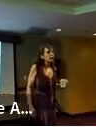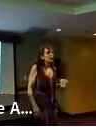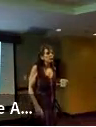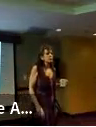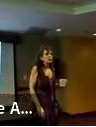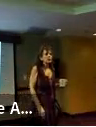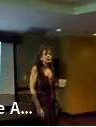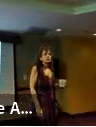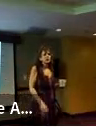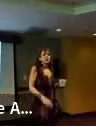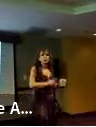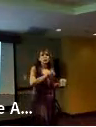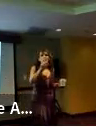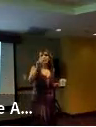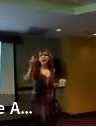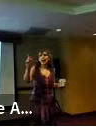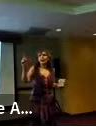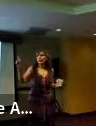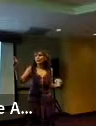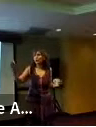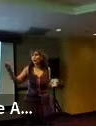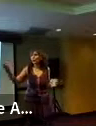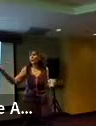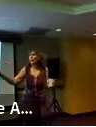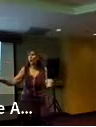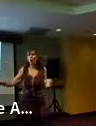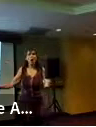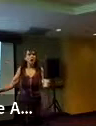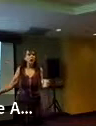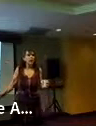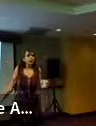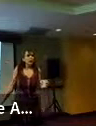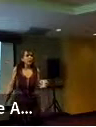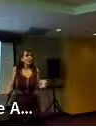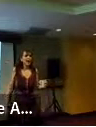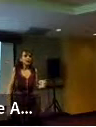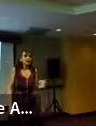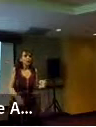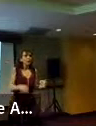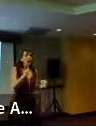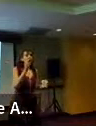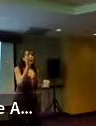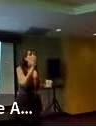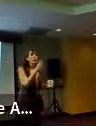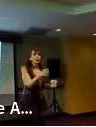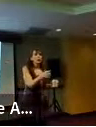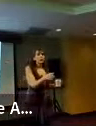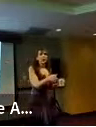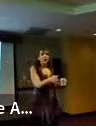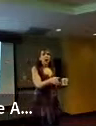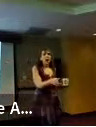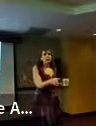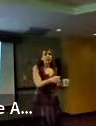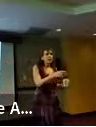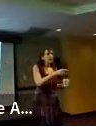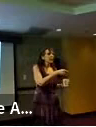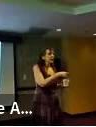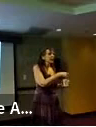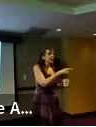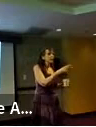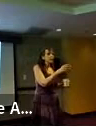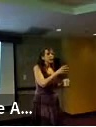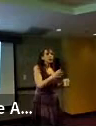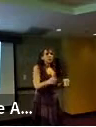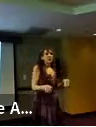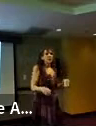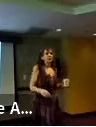don't, as human beings, look at the world as inclusive at all. In fact, we are biologically, if anybody